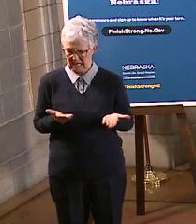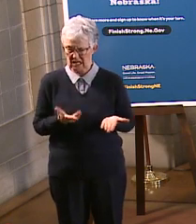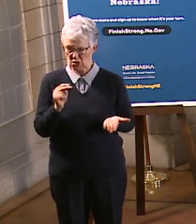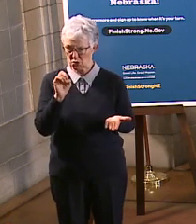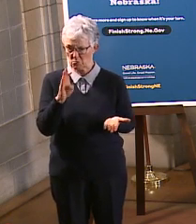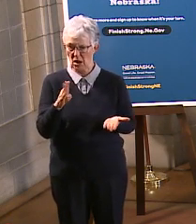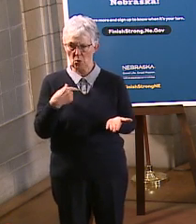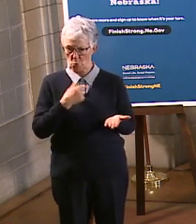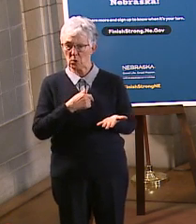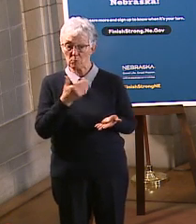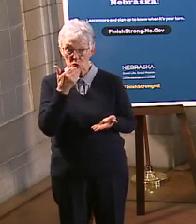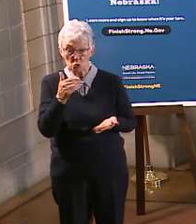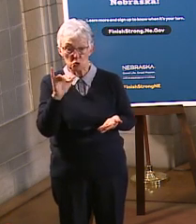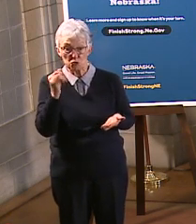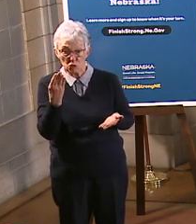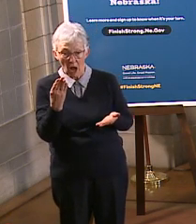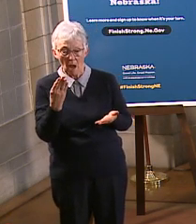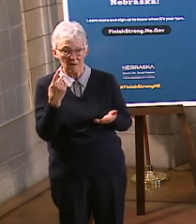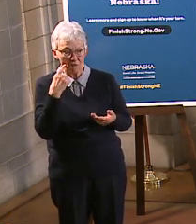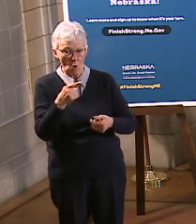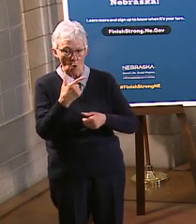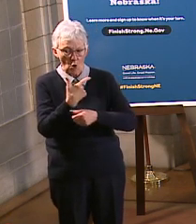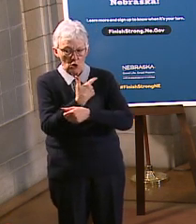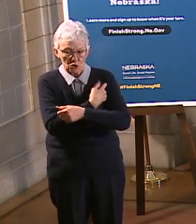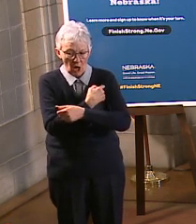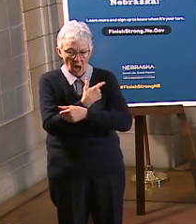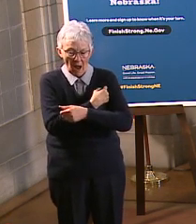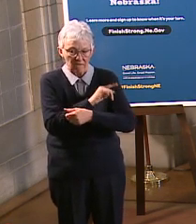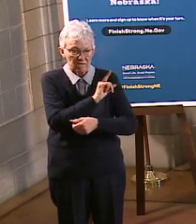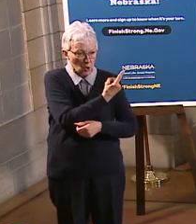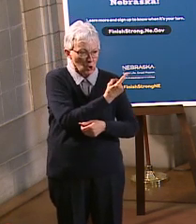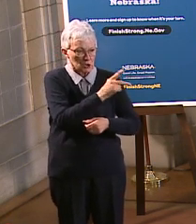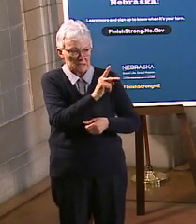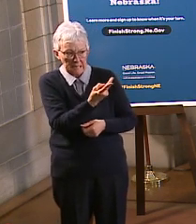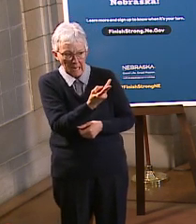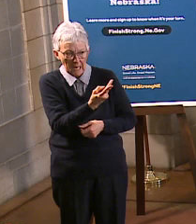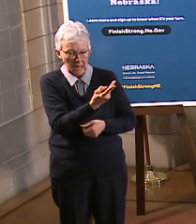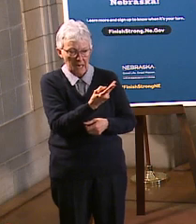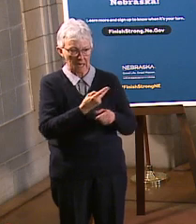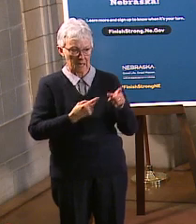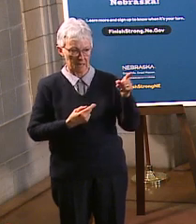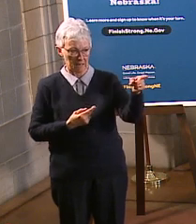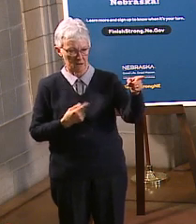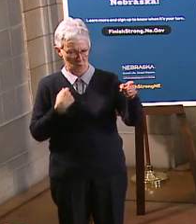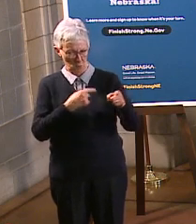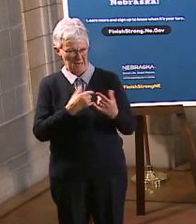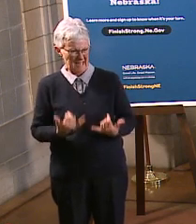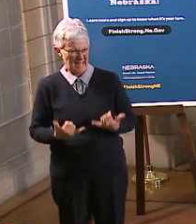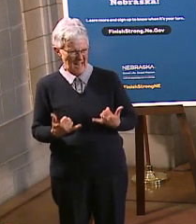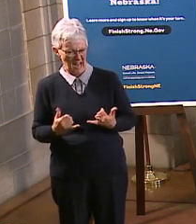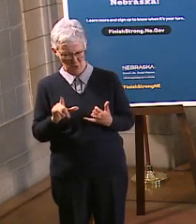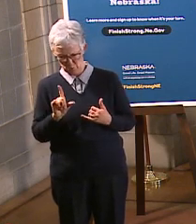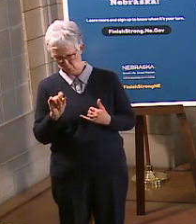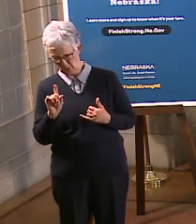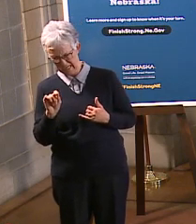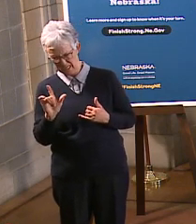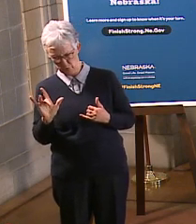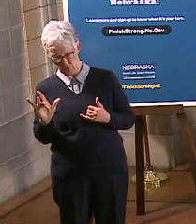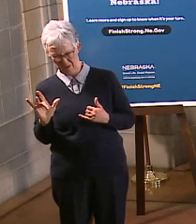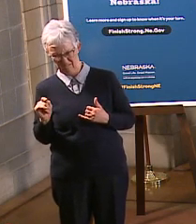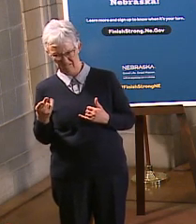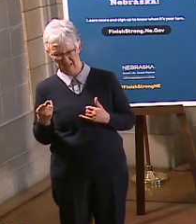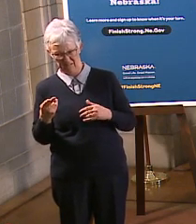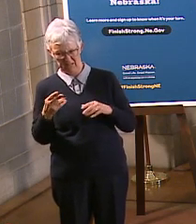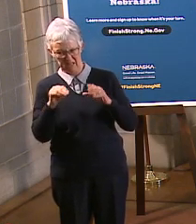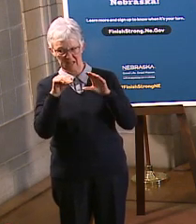second doses in. And I don't know where we are in the New York Times with regard to second dose, which is really what we're kind of focused on. 25th, somewhere in that. So,